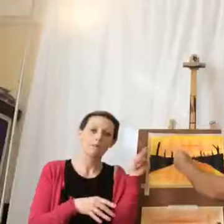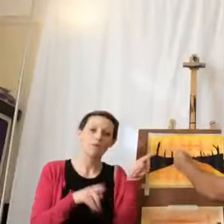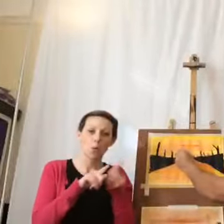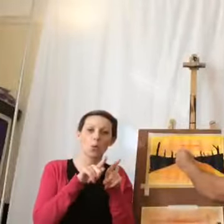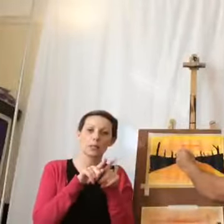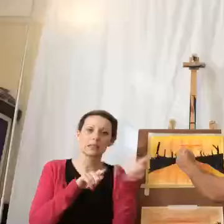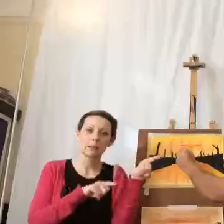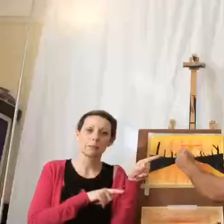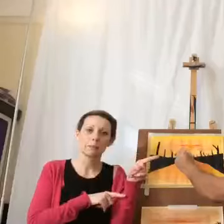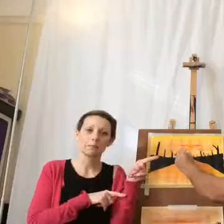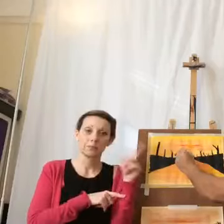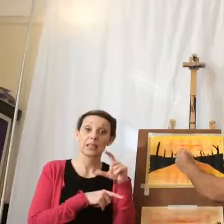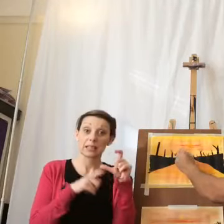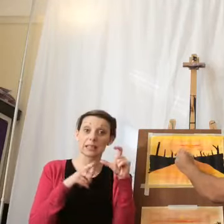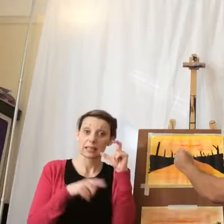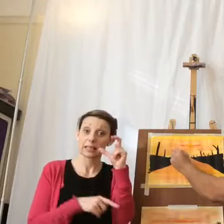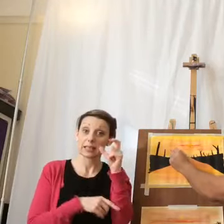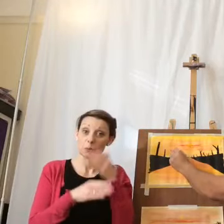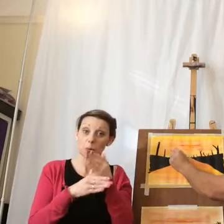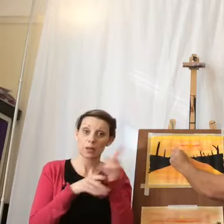And Cindy has as well, for that matter.